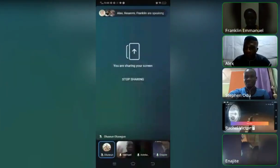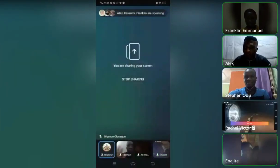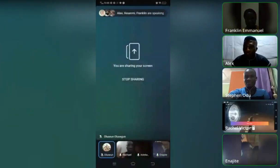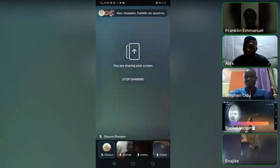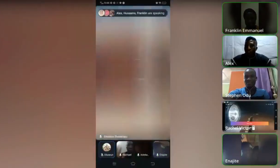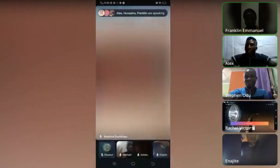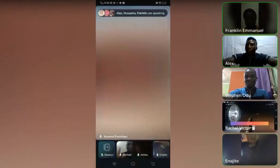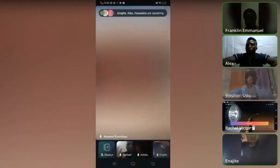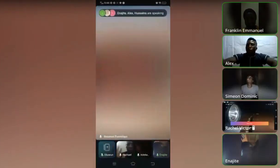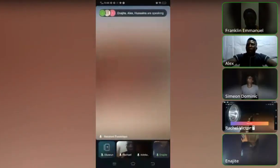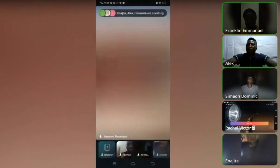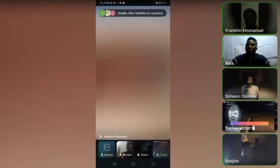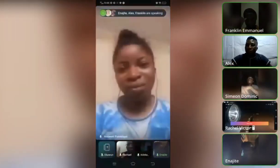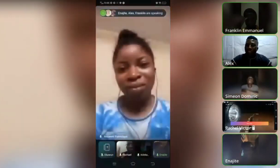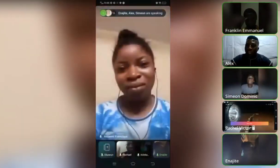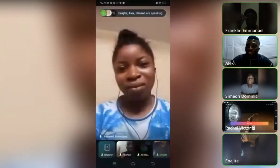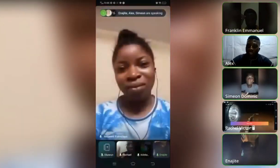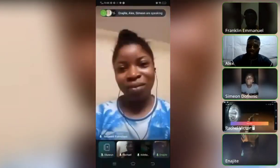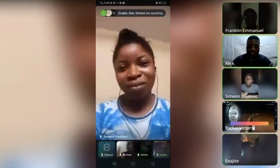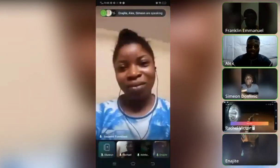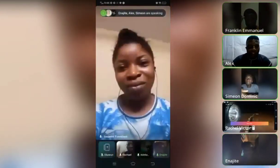I hope you catch up with the class later on YouTube.